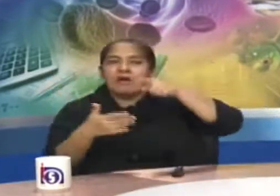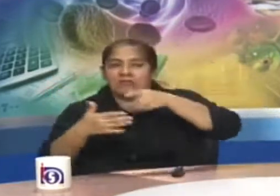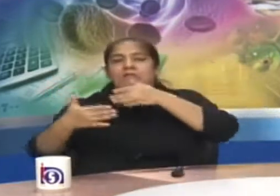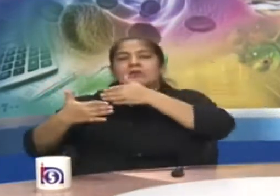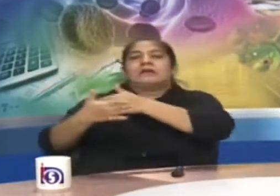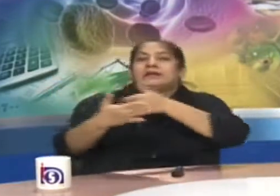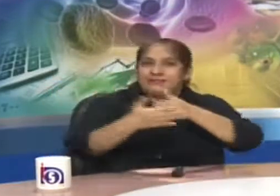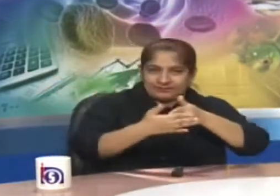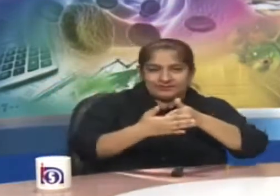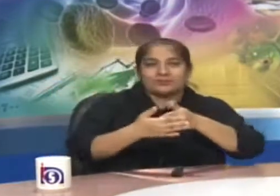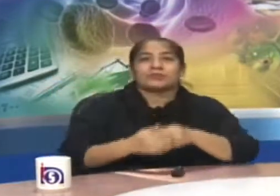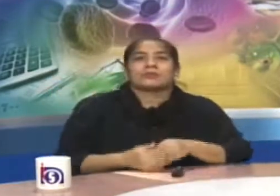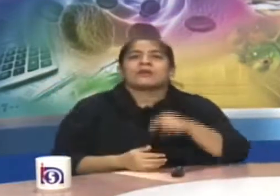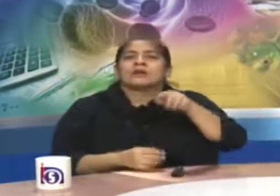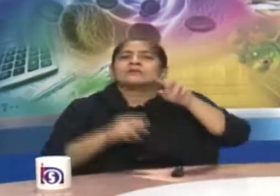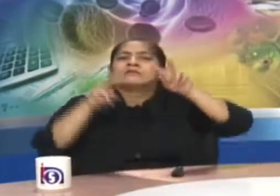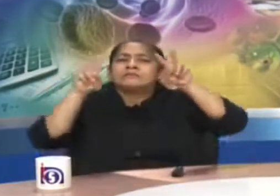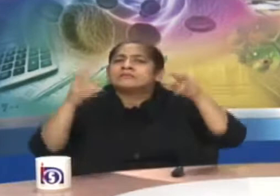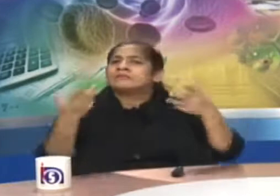So all these are the limitations.